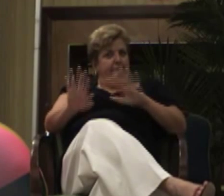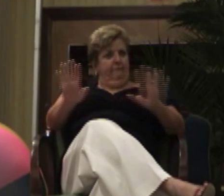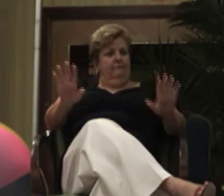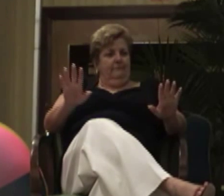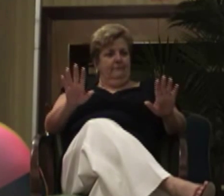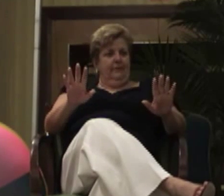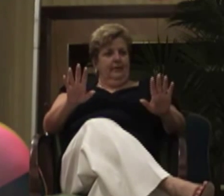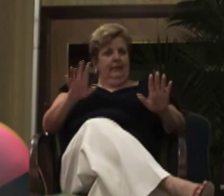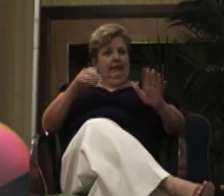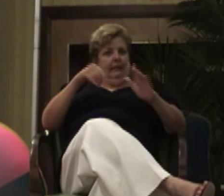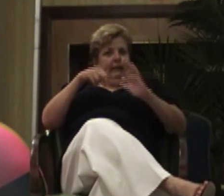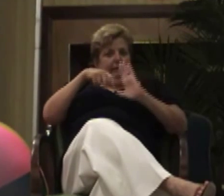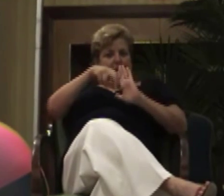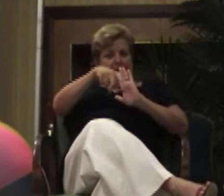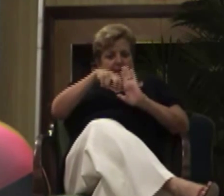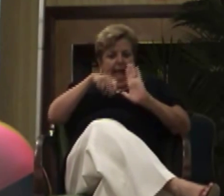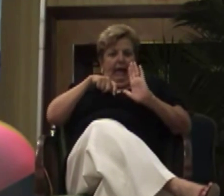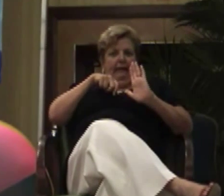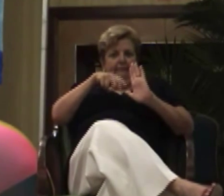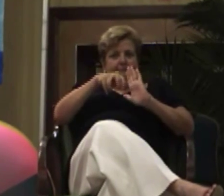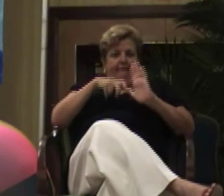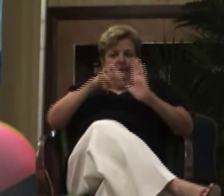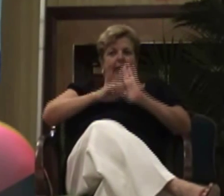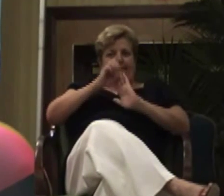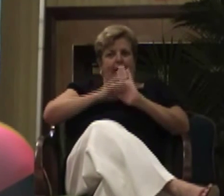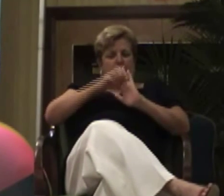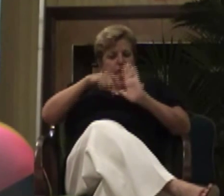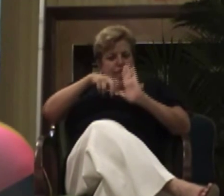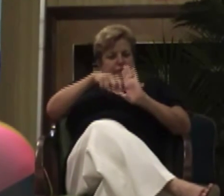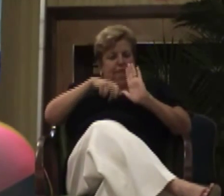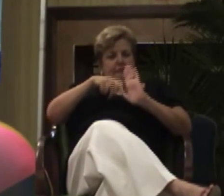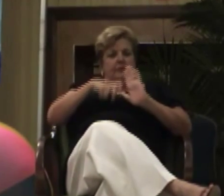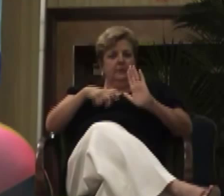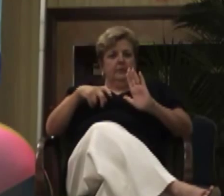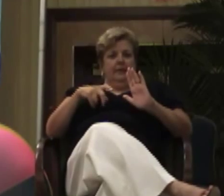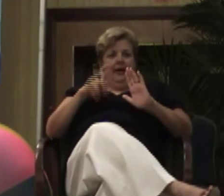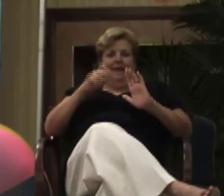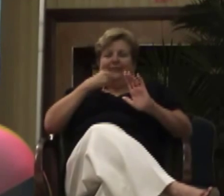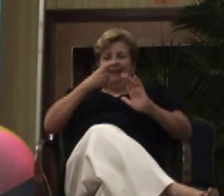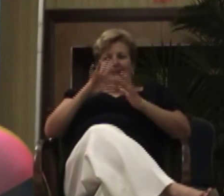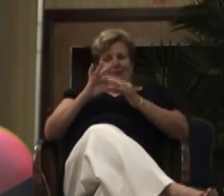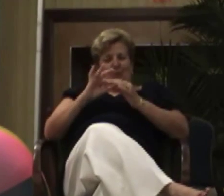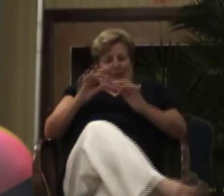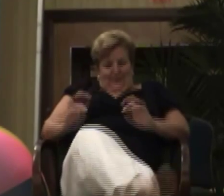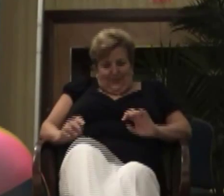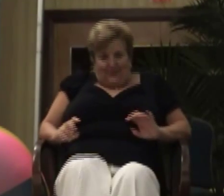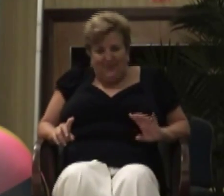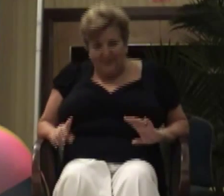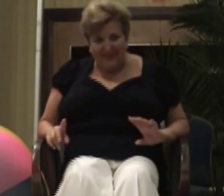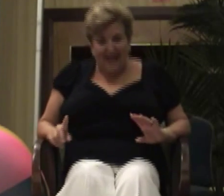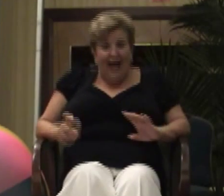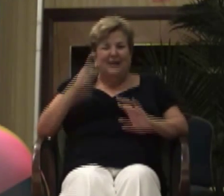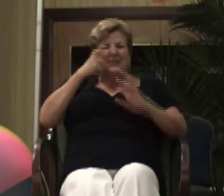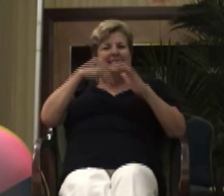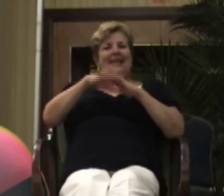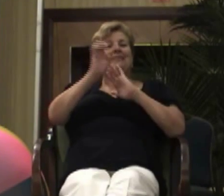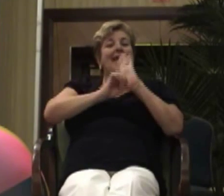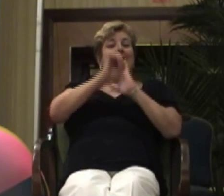Getting in or out of that elevator. I got to tell this. I was in it a while ago, and somebody